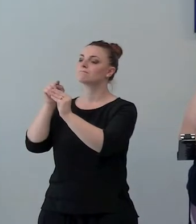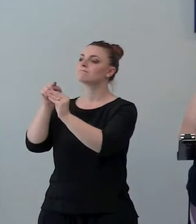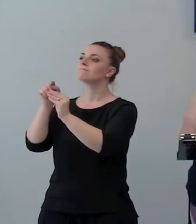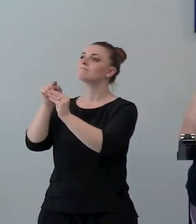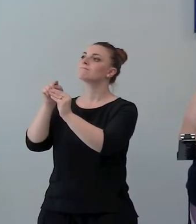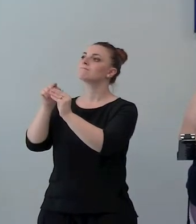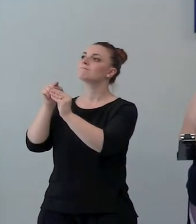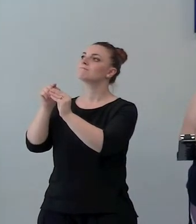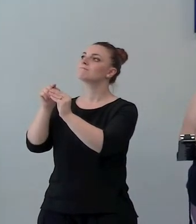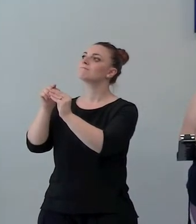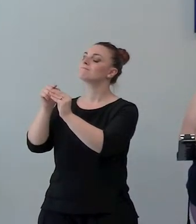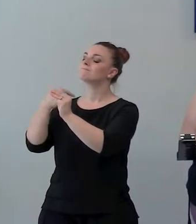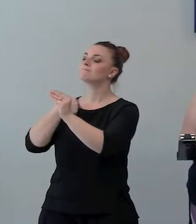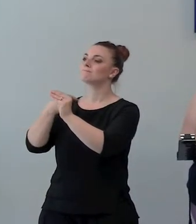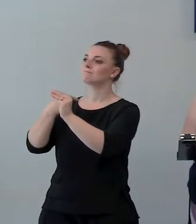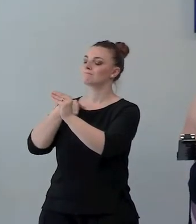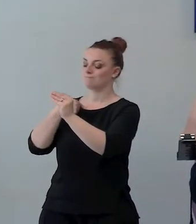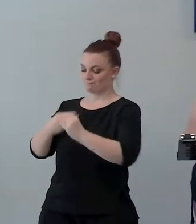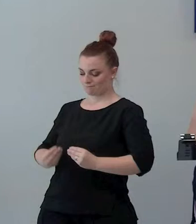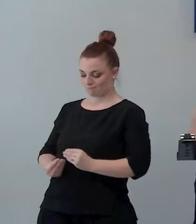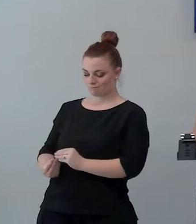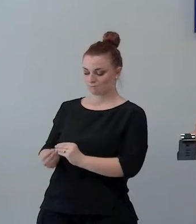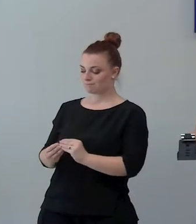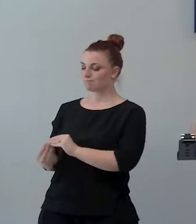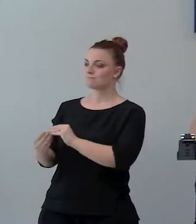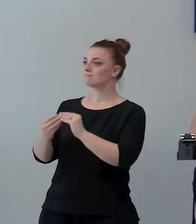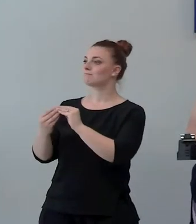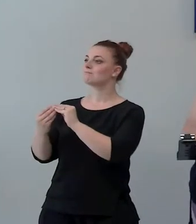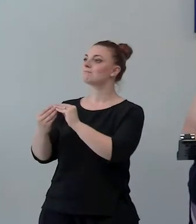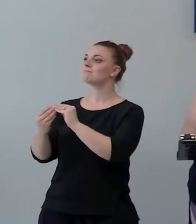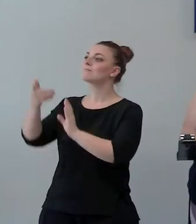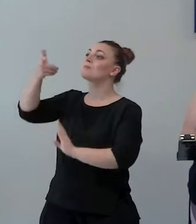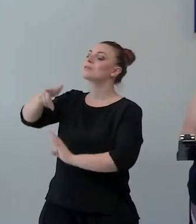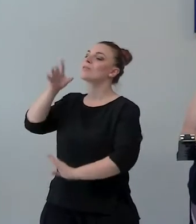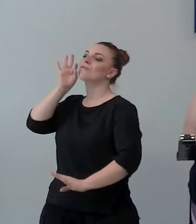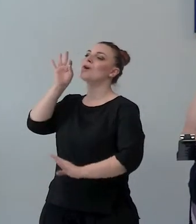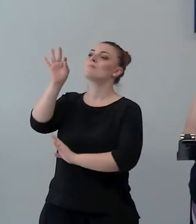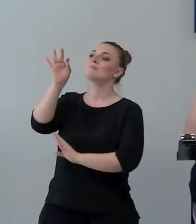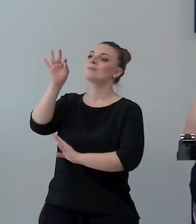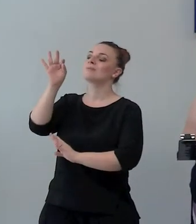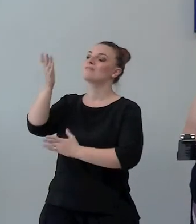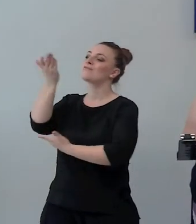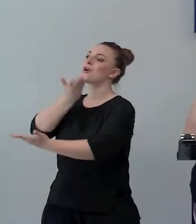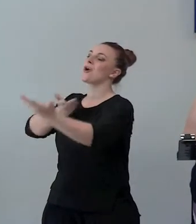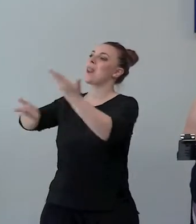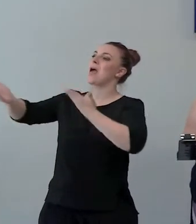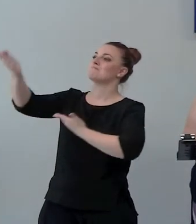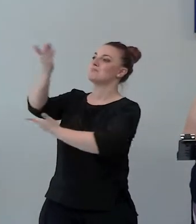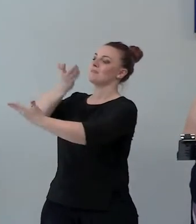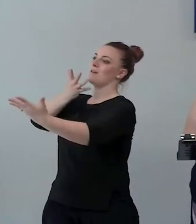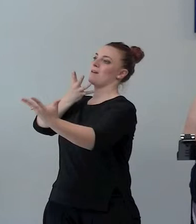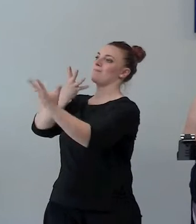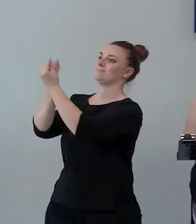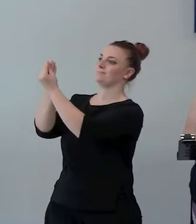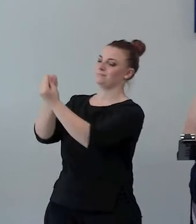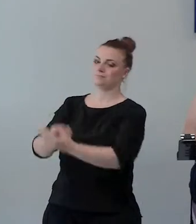per collaborare con te. God that you have created me to help you, to